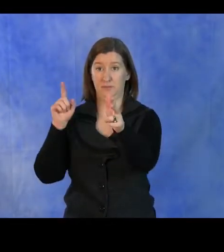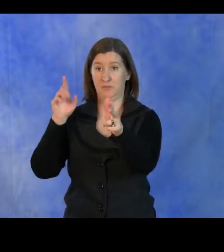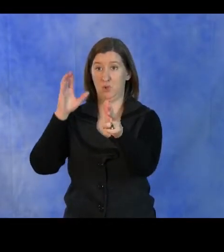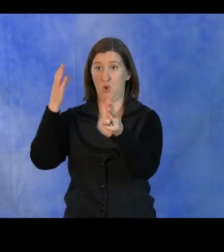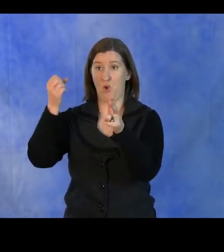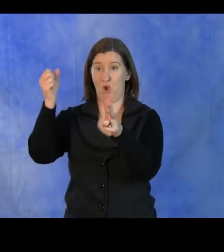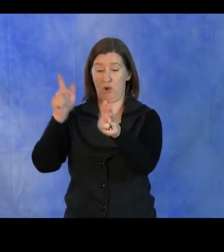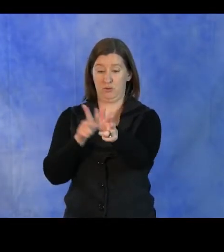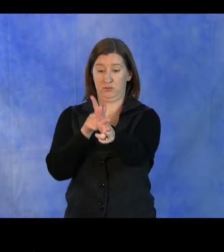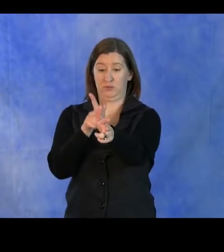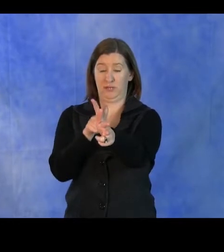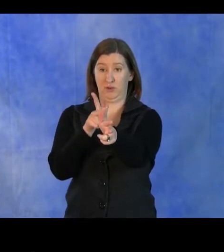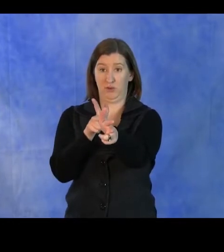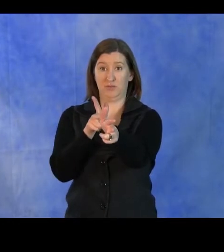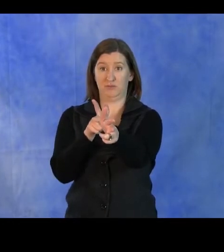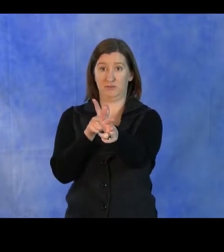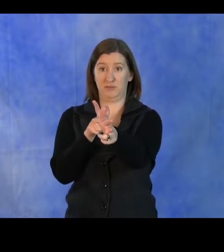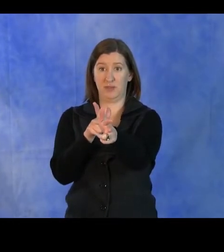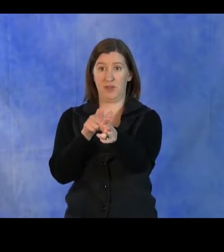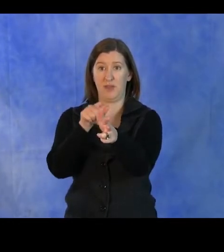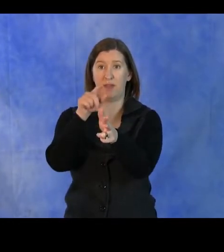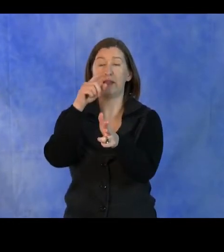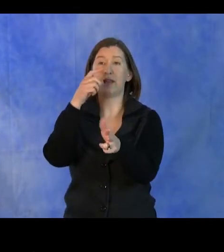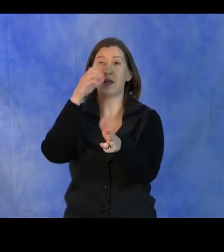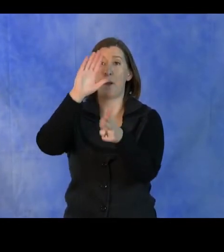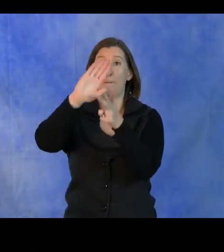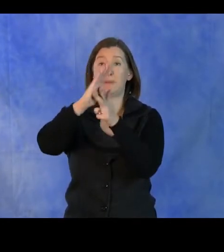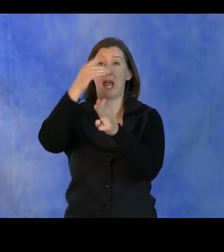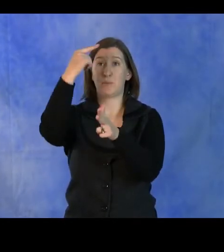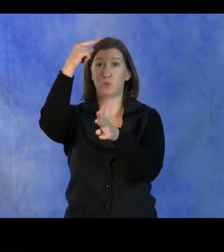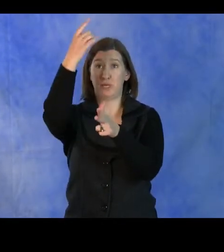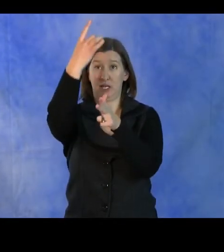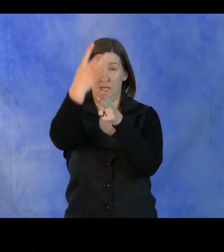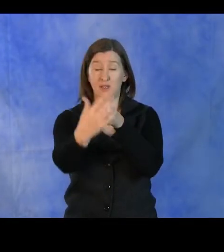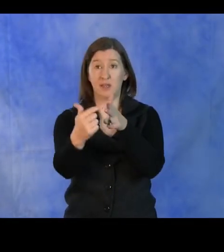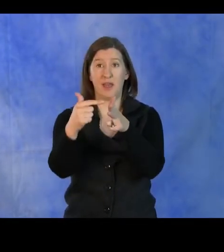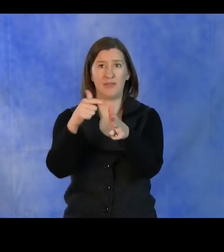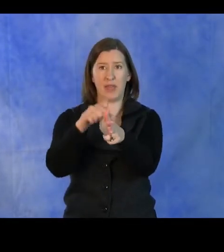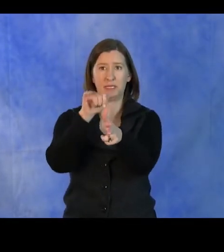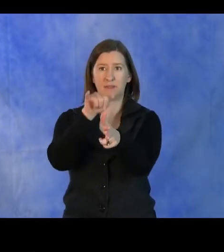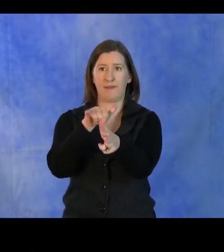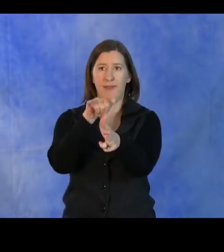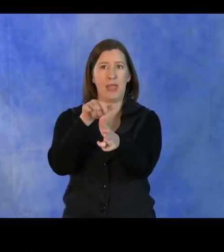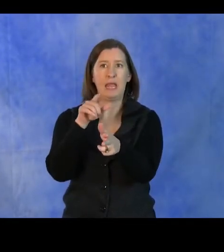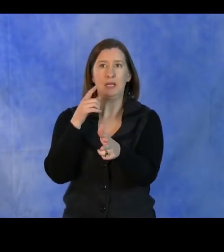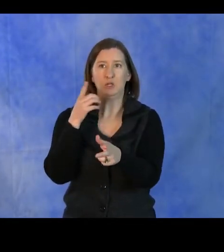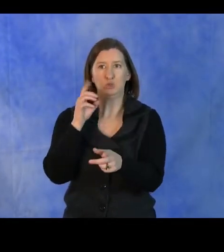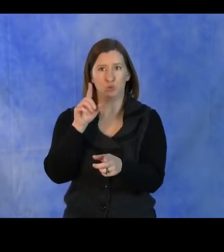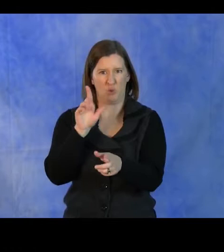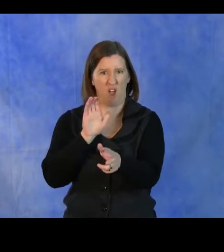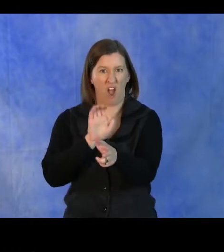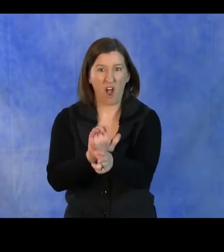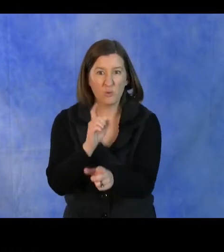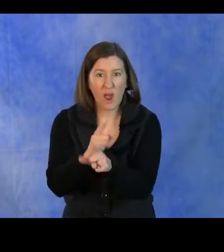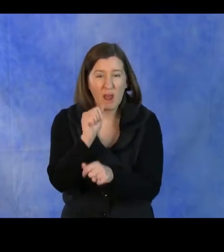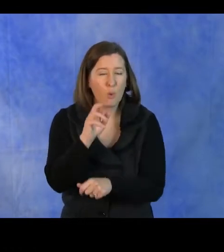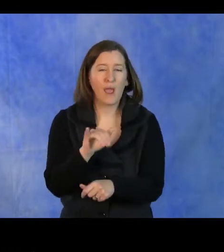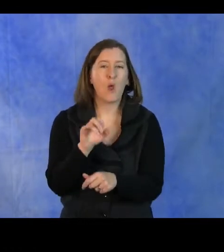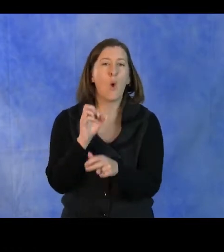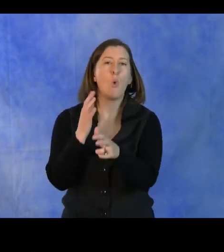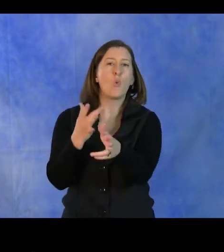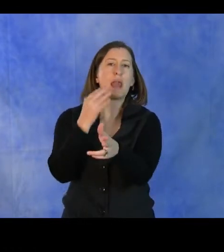if you're at a stoplight and there's a car behind you, and then the light turns